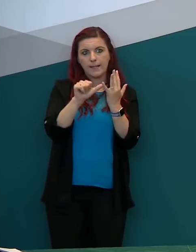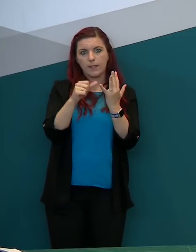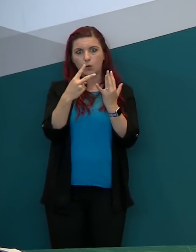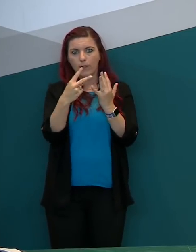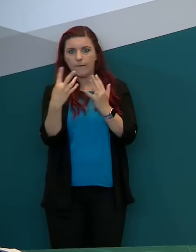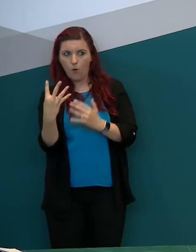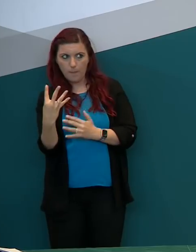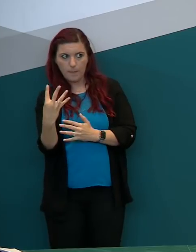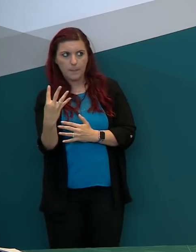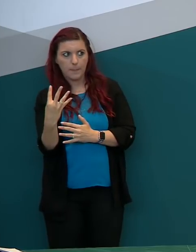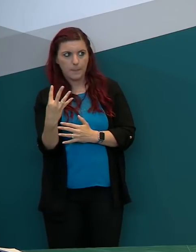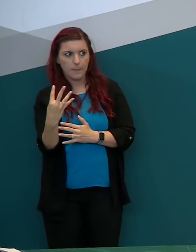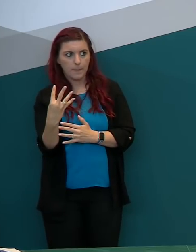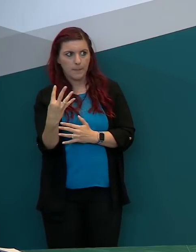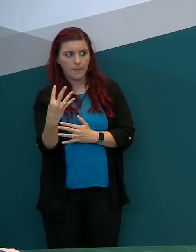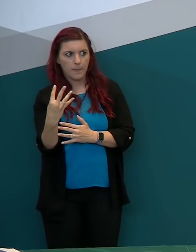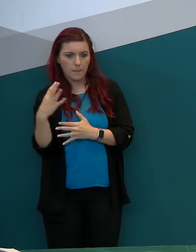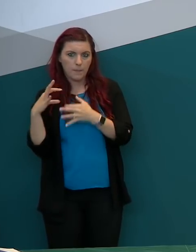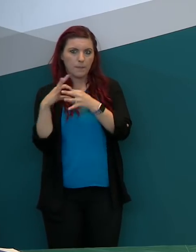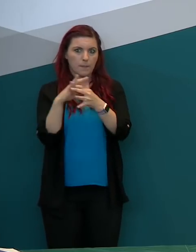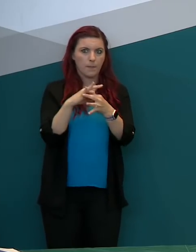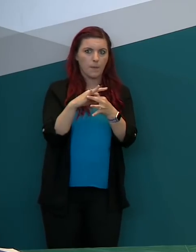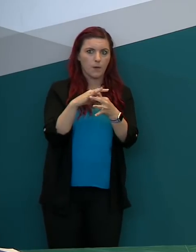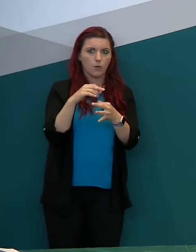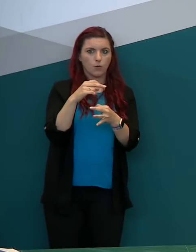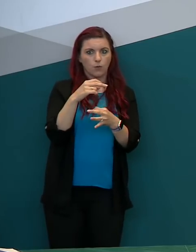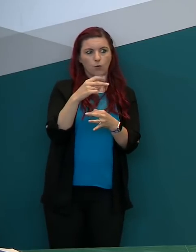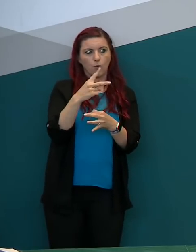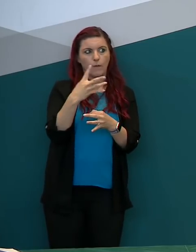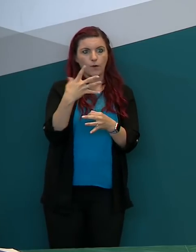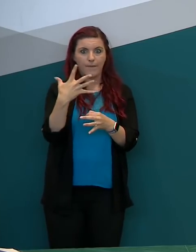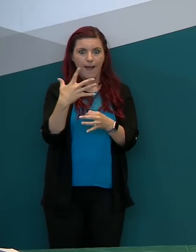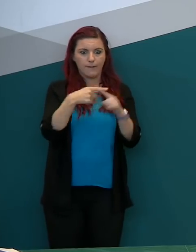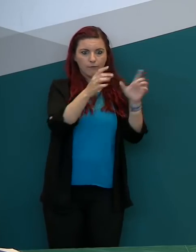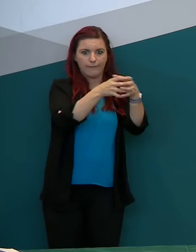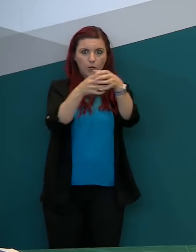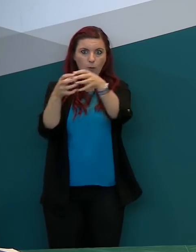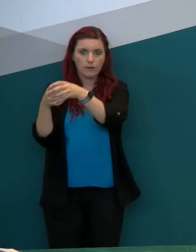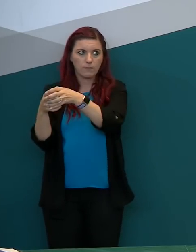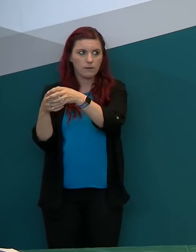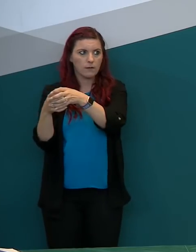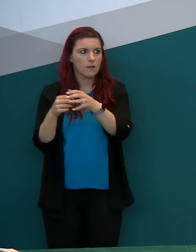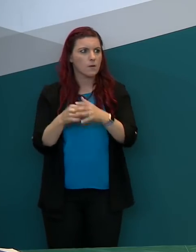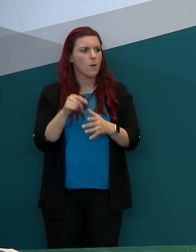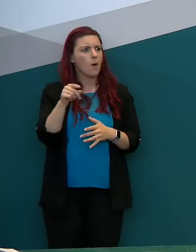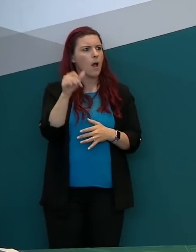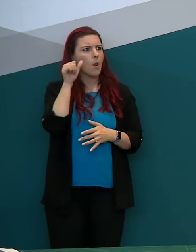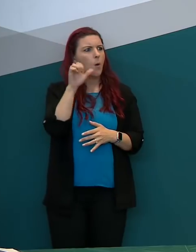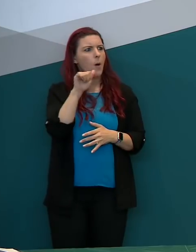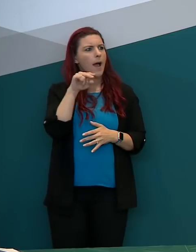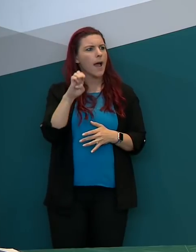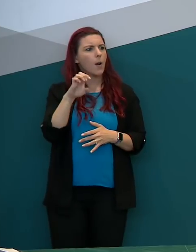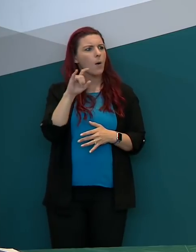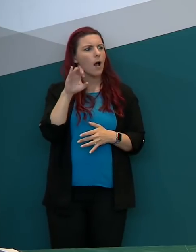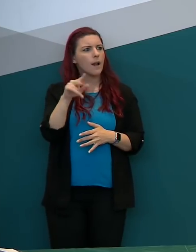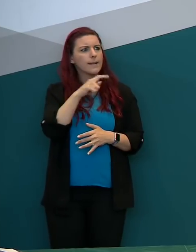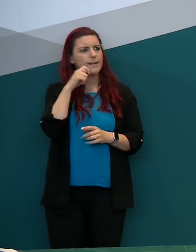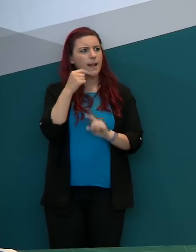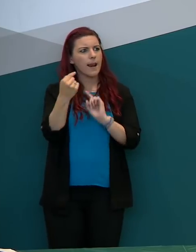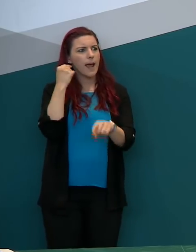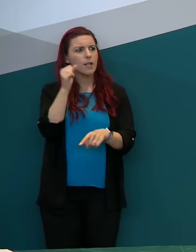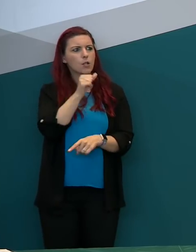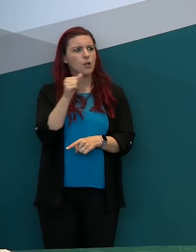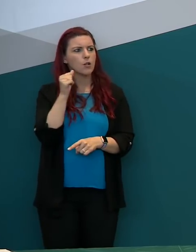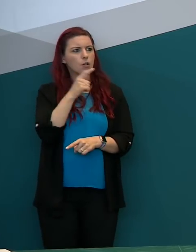4,624, associated with those 245. Okay, I'm confused because Anne O'Connor said at the HSE briefing on Sunday that